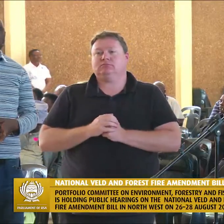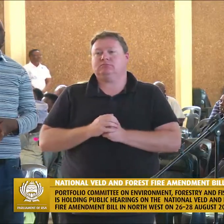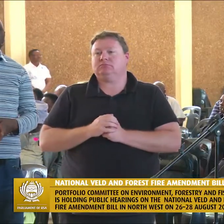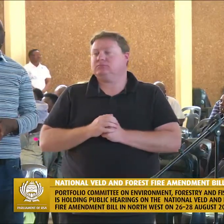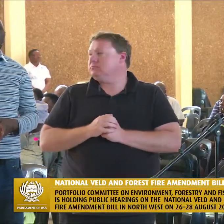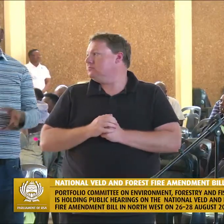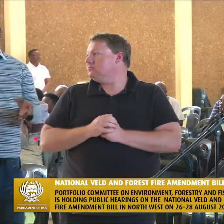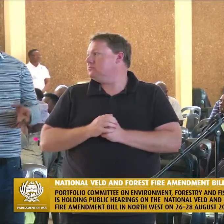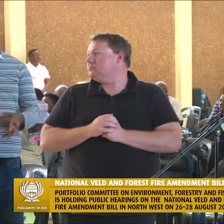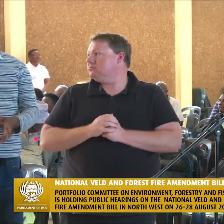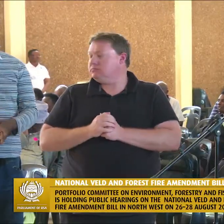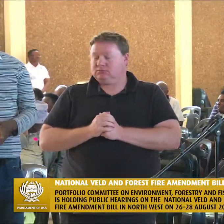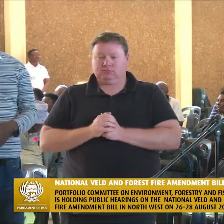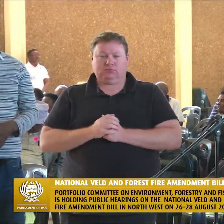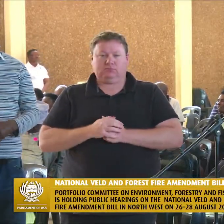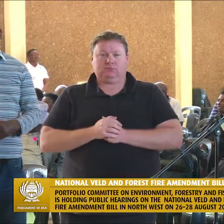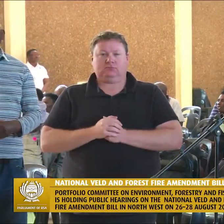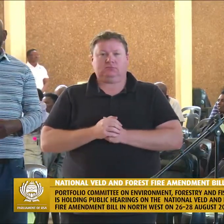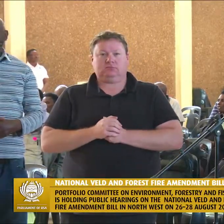uh